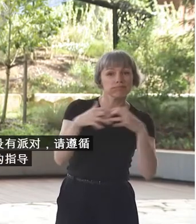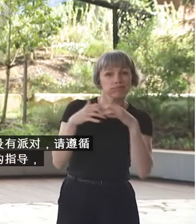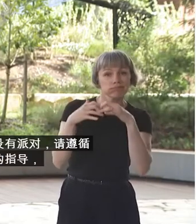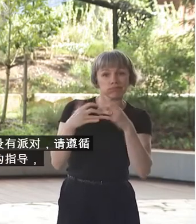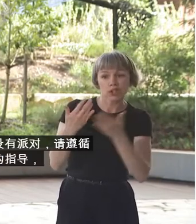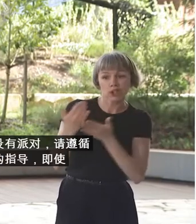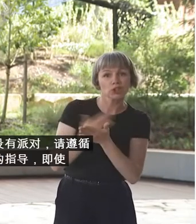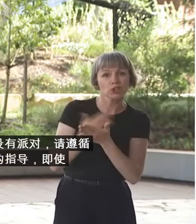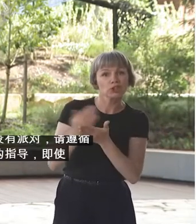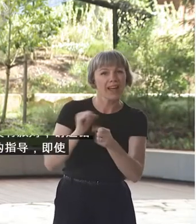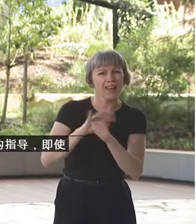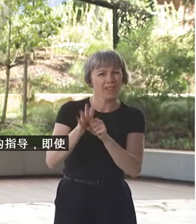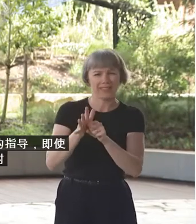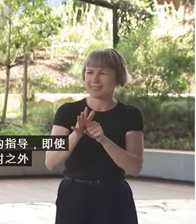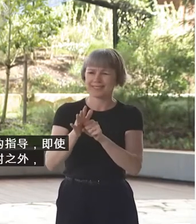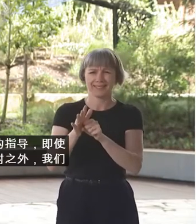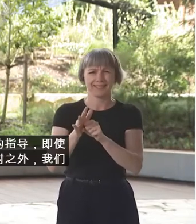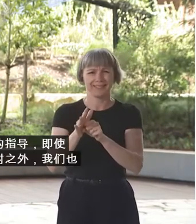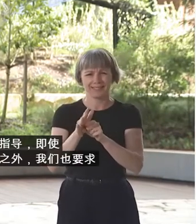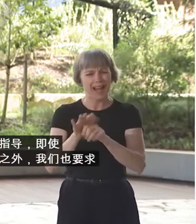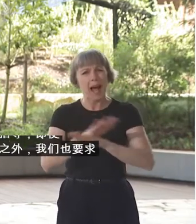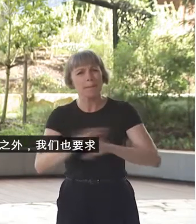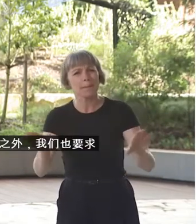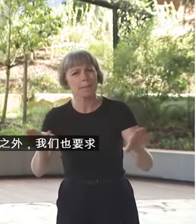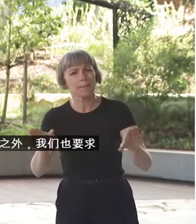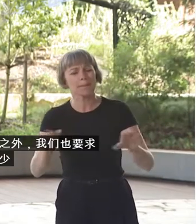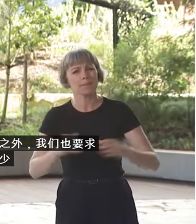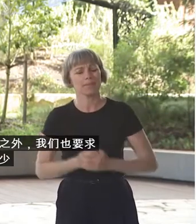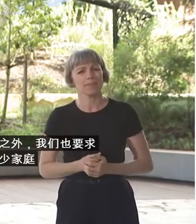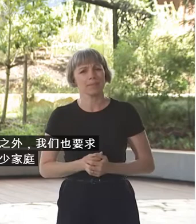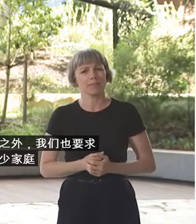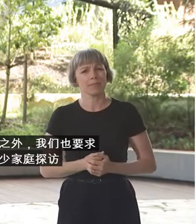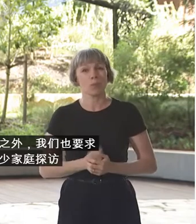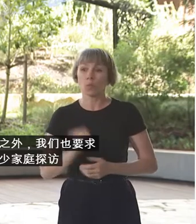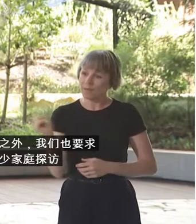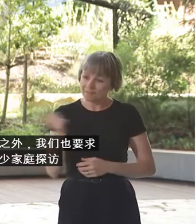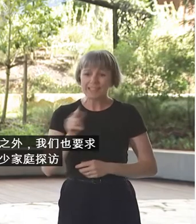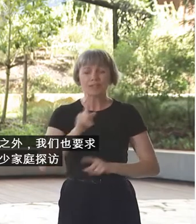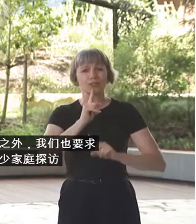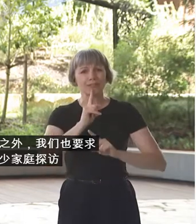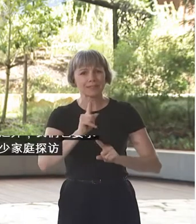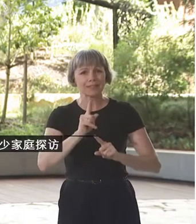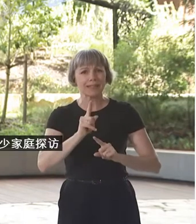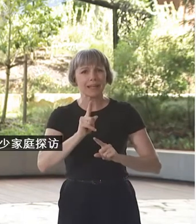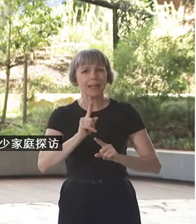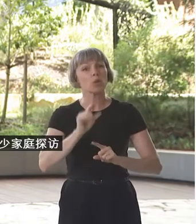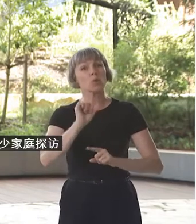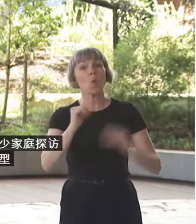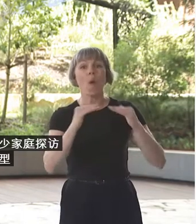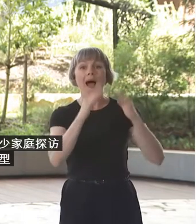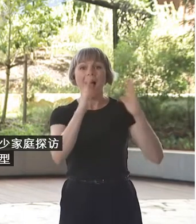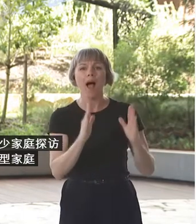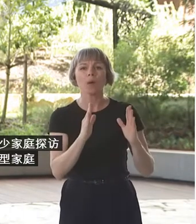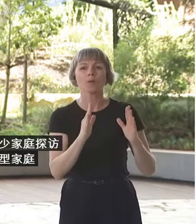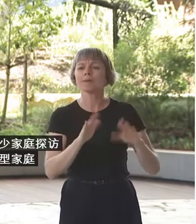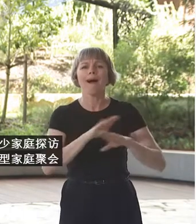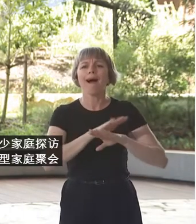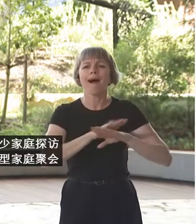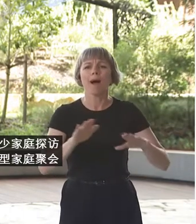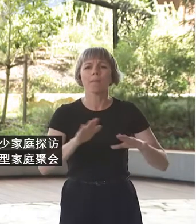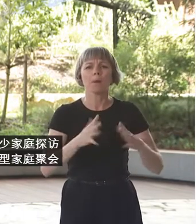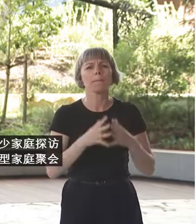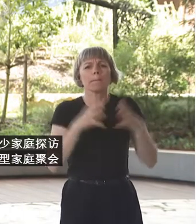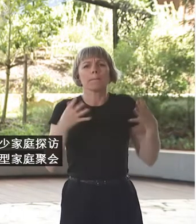provided, and even outside of those parties, we've asked people to minimise household visitations, to minimise large